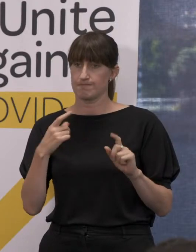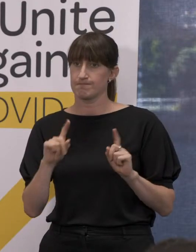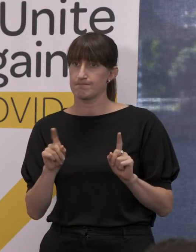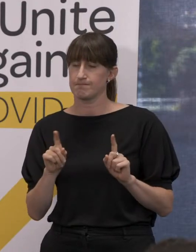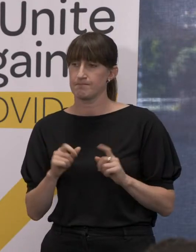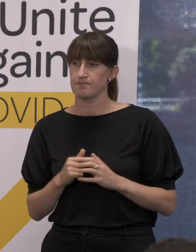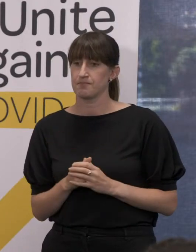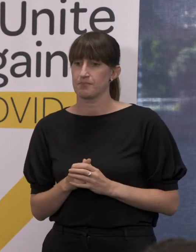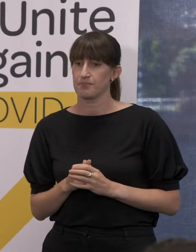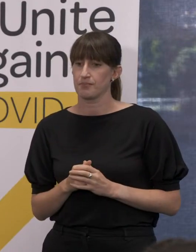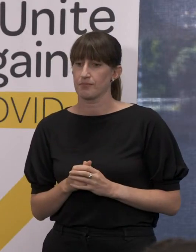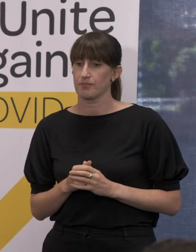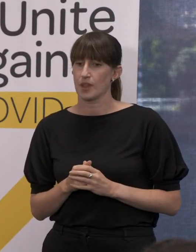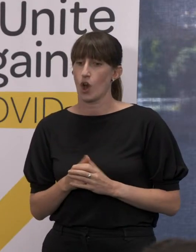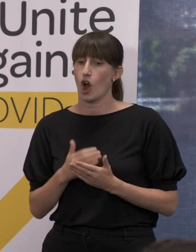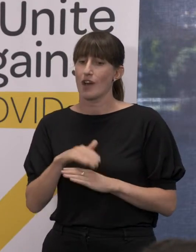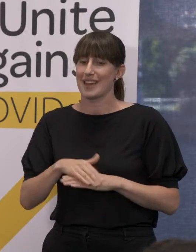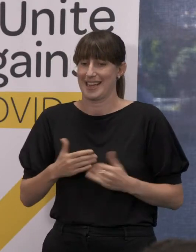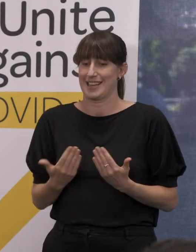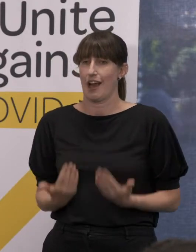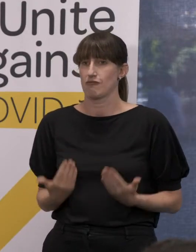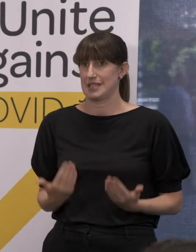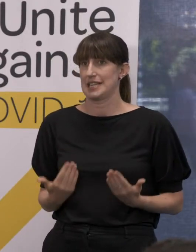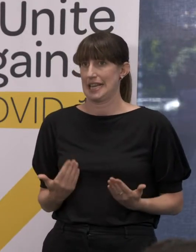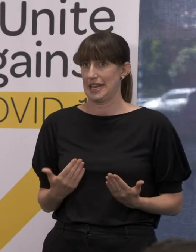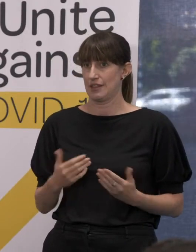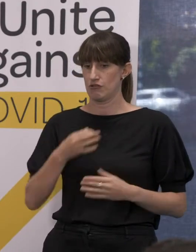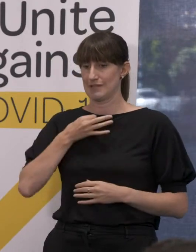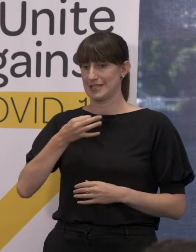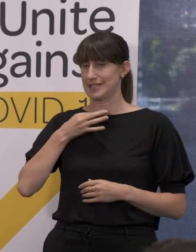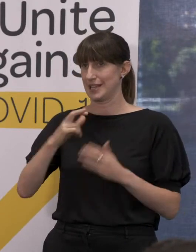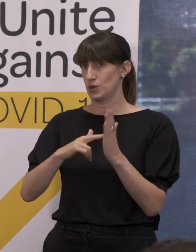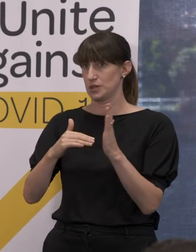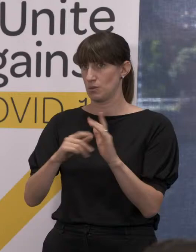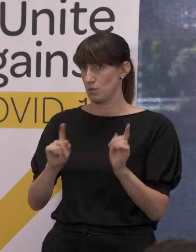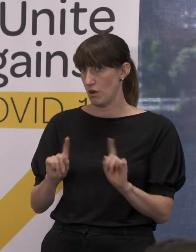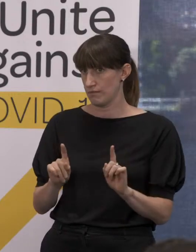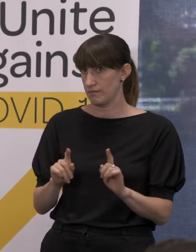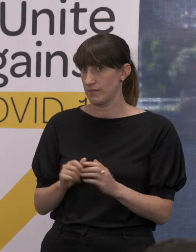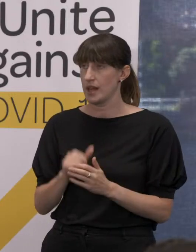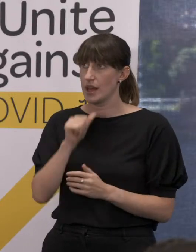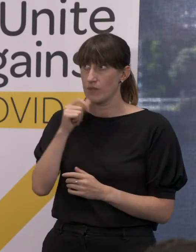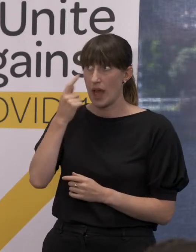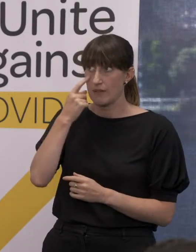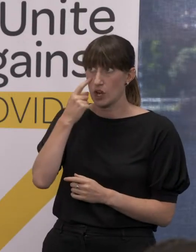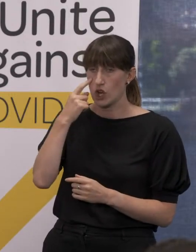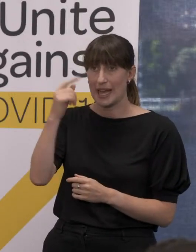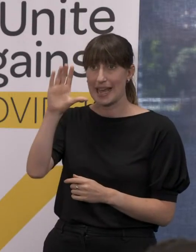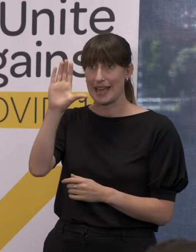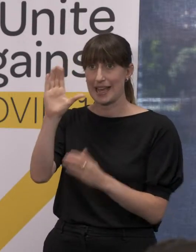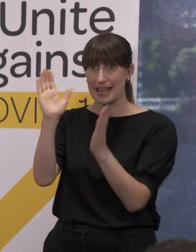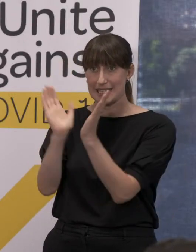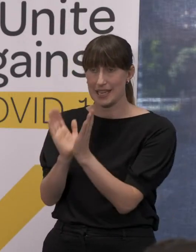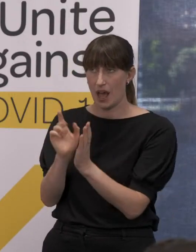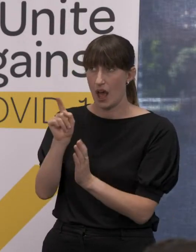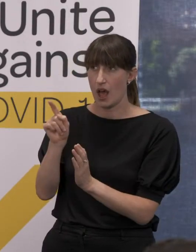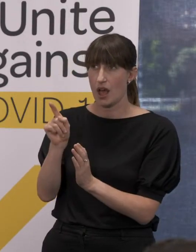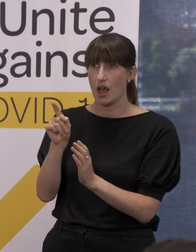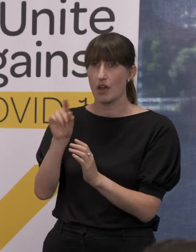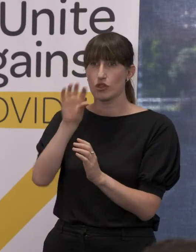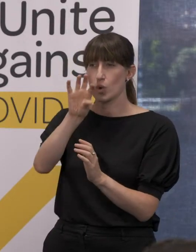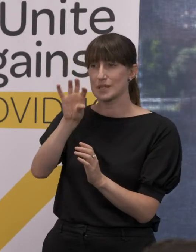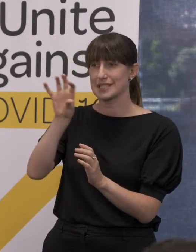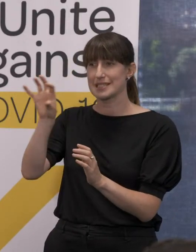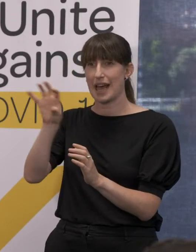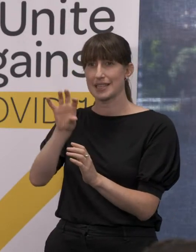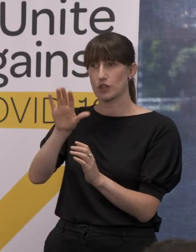about what the present risk is. And if you look at India, particularly the rates of infection in those states where people are departing from for